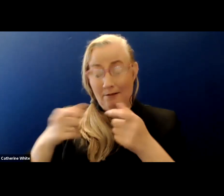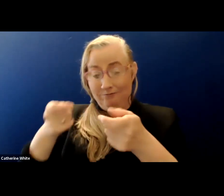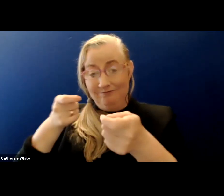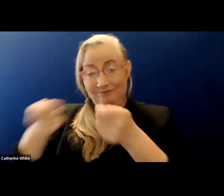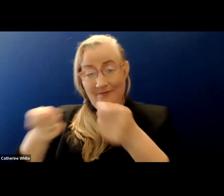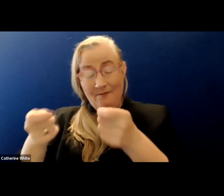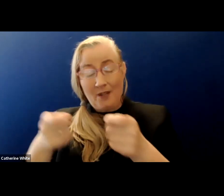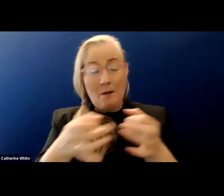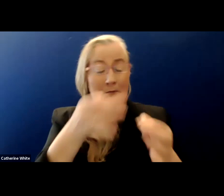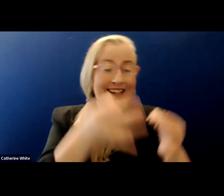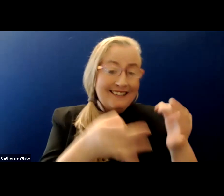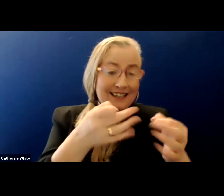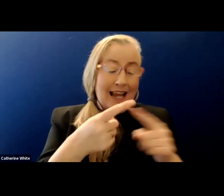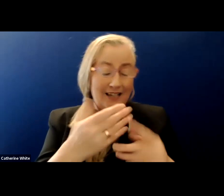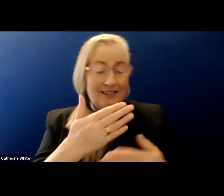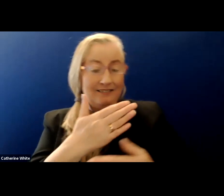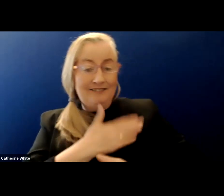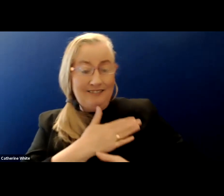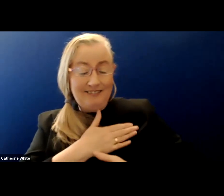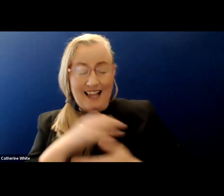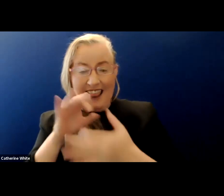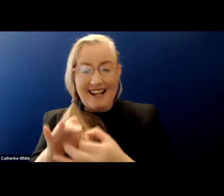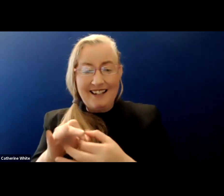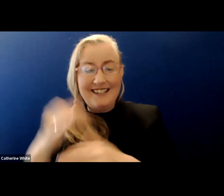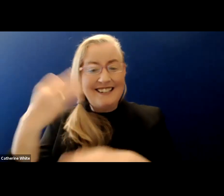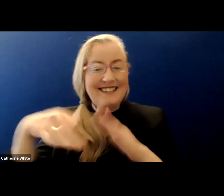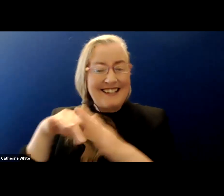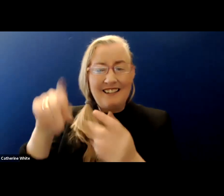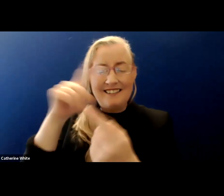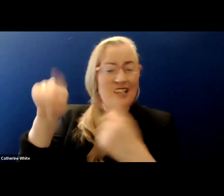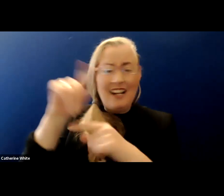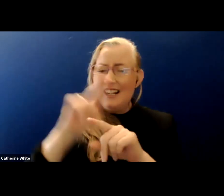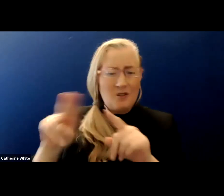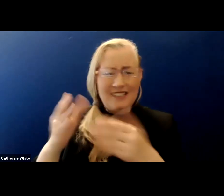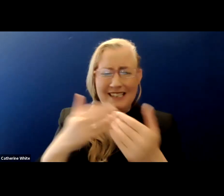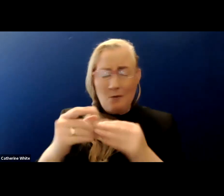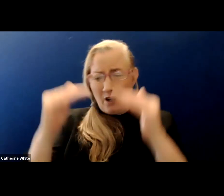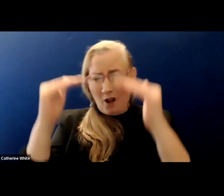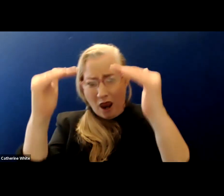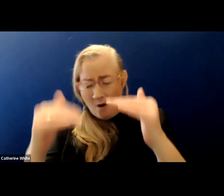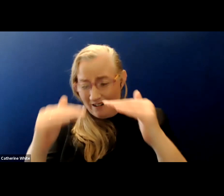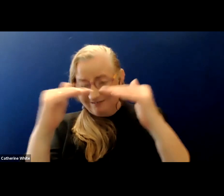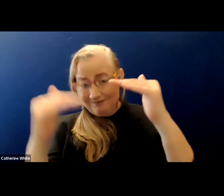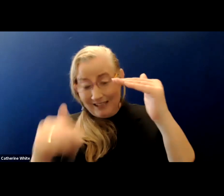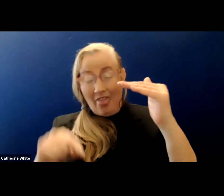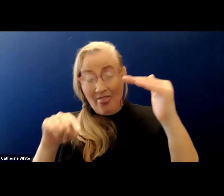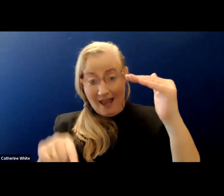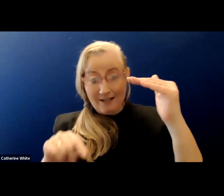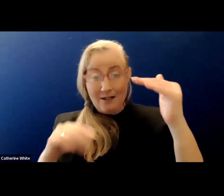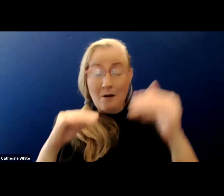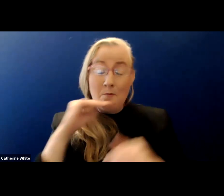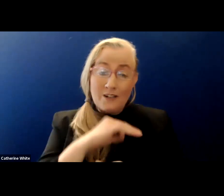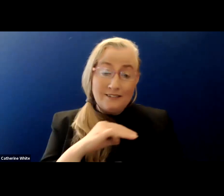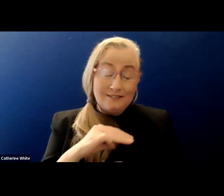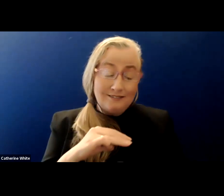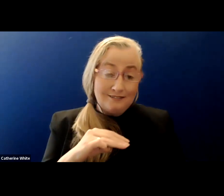military apparatus of a state. It doesn't deal with anyone lower down, and I think that's important. It may be too